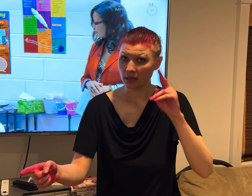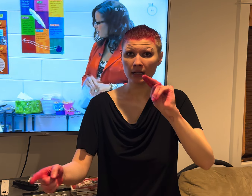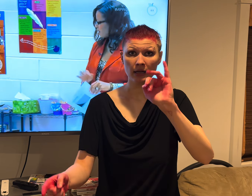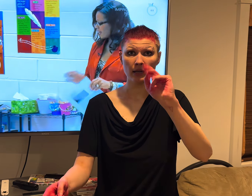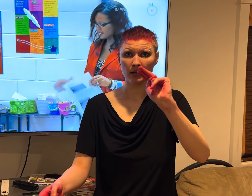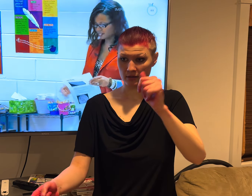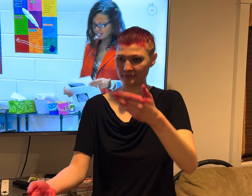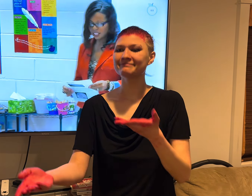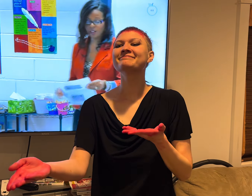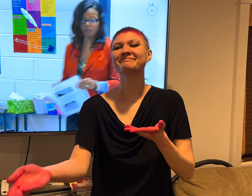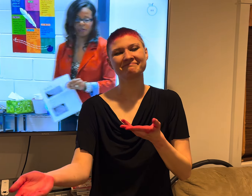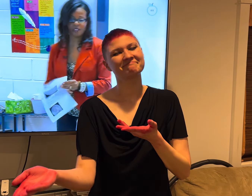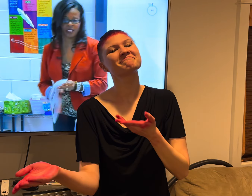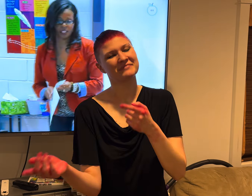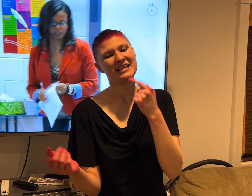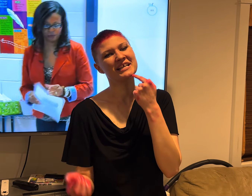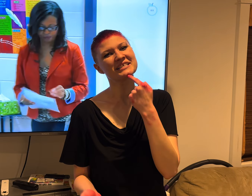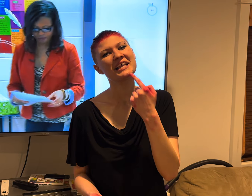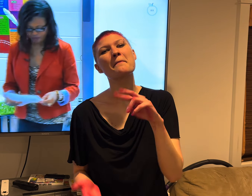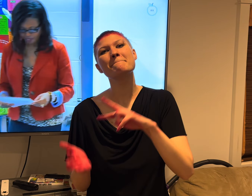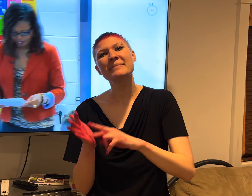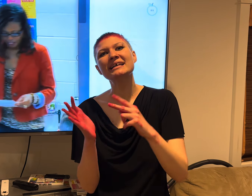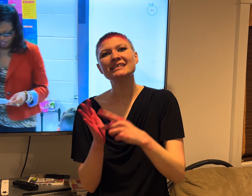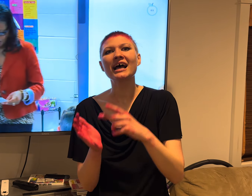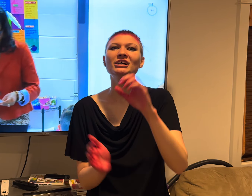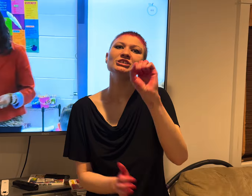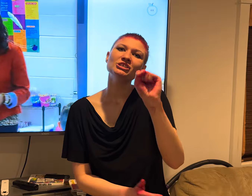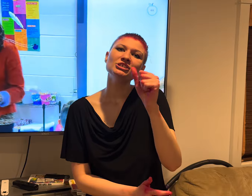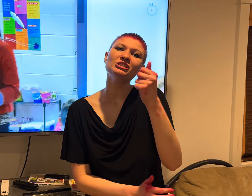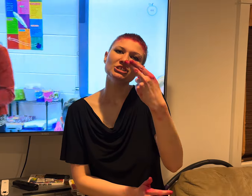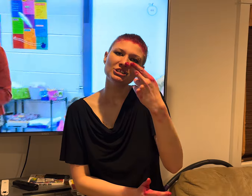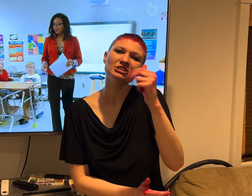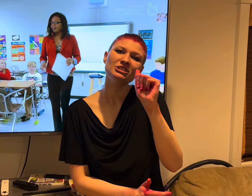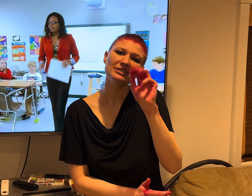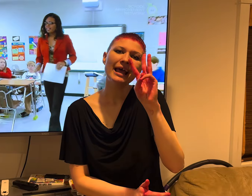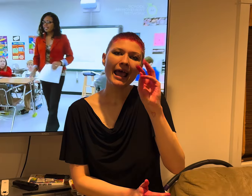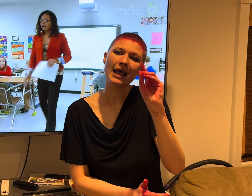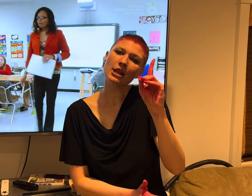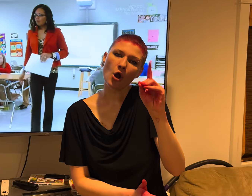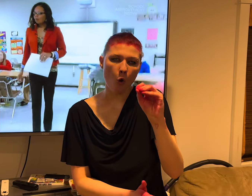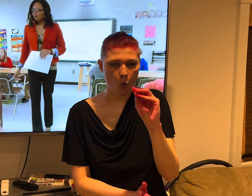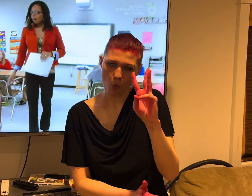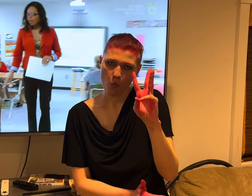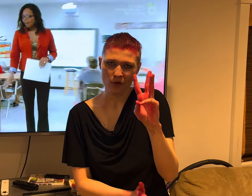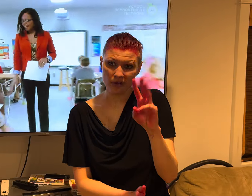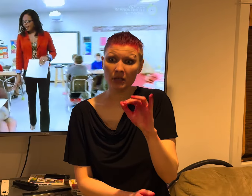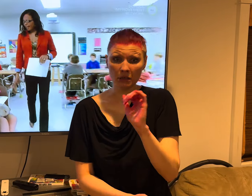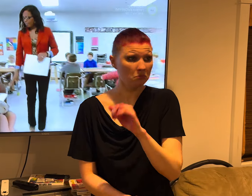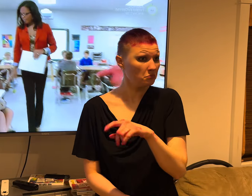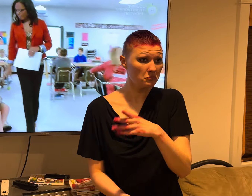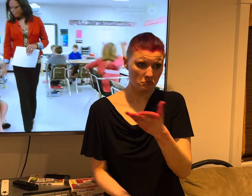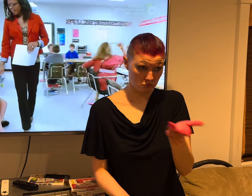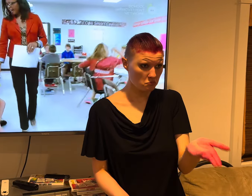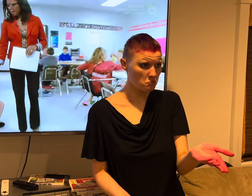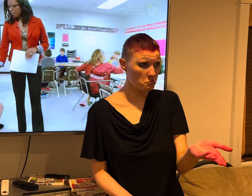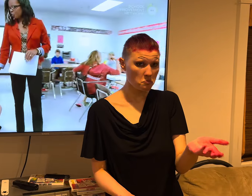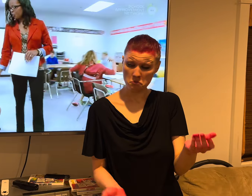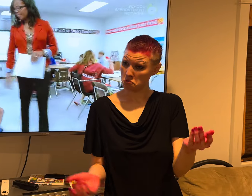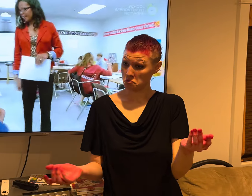Very nice. Tell your peer thank you. Thank you. Okay, now, what I have sat on your